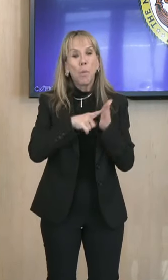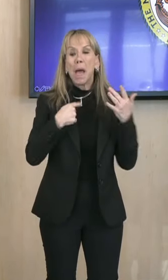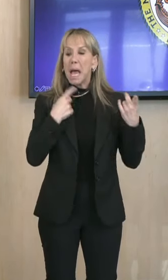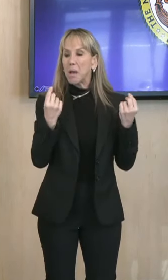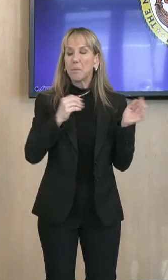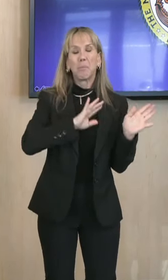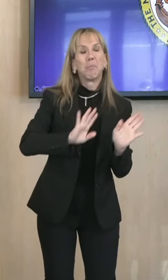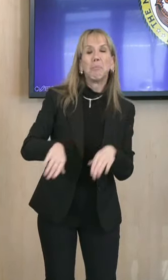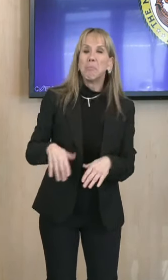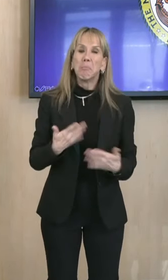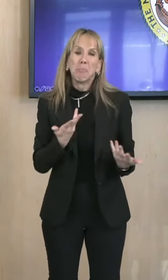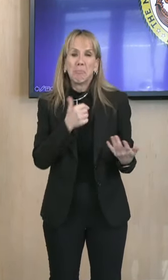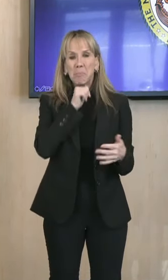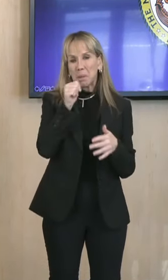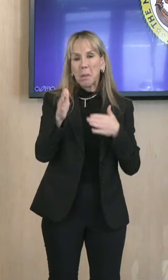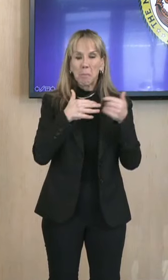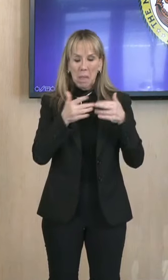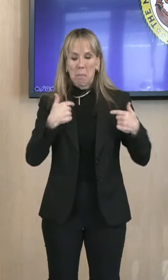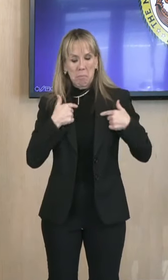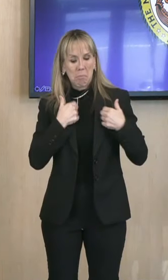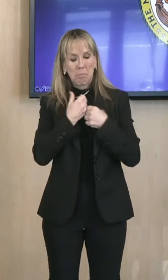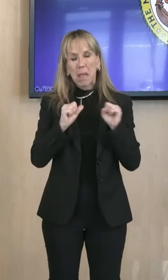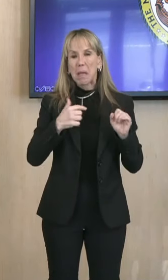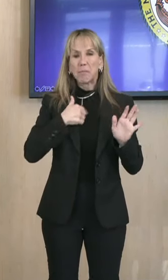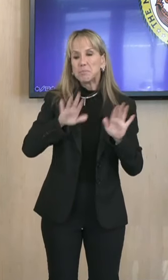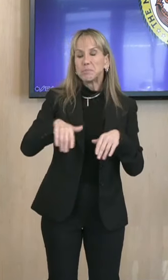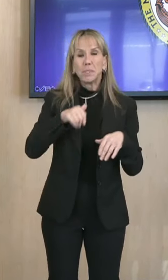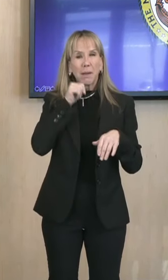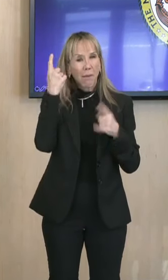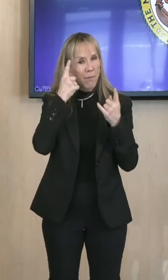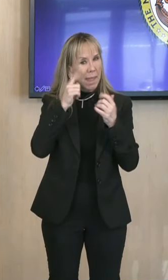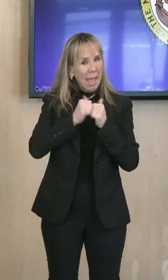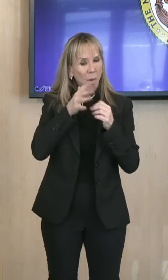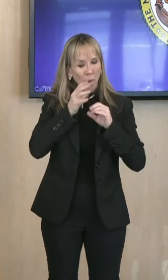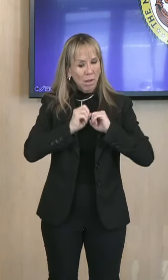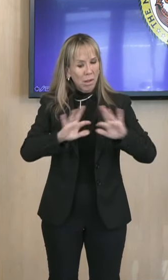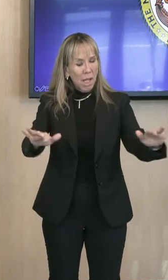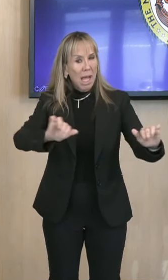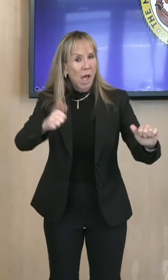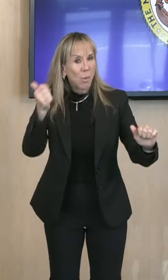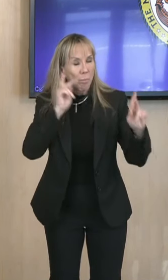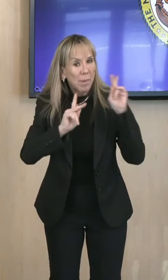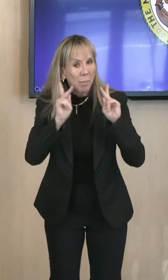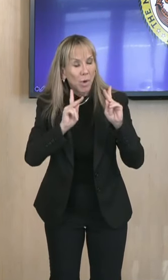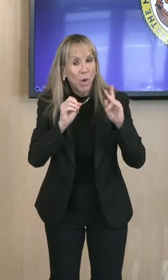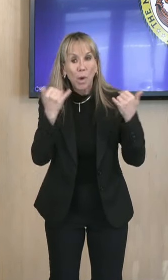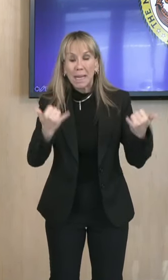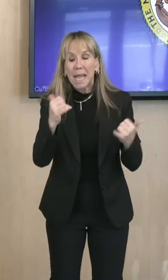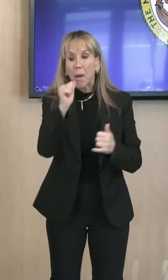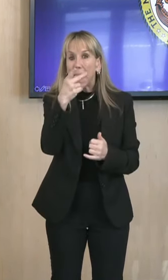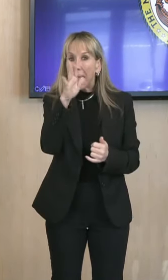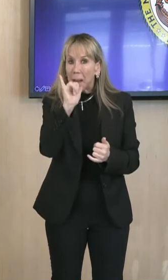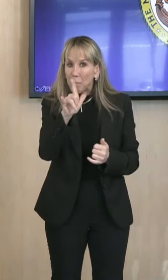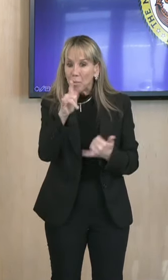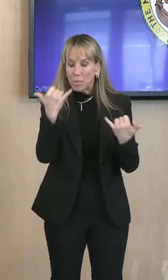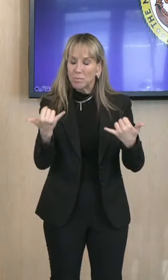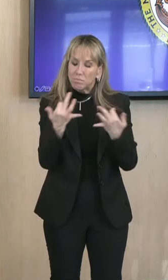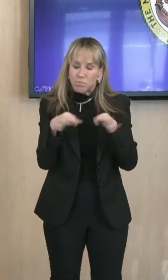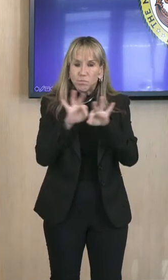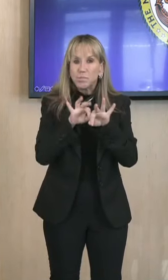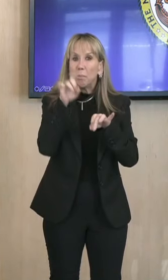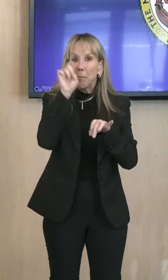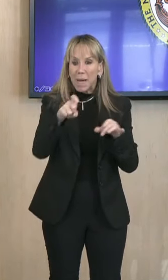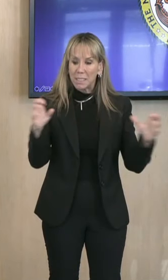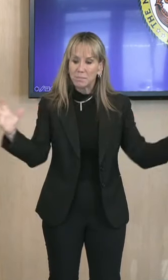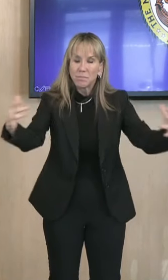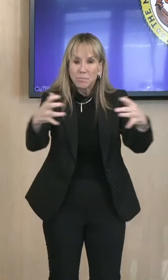others. And for these San Diegans, we plead with you and we ask you that the month of April is the time in which we must all come together. We must